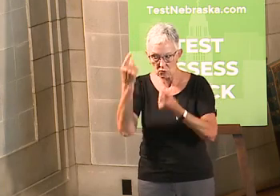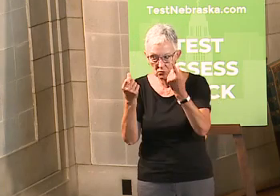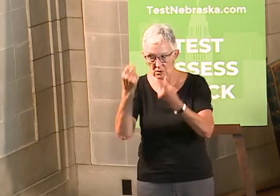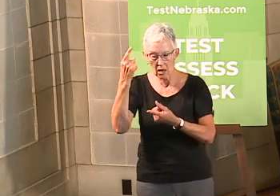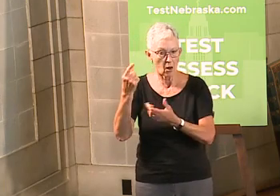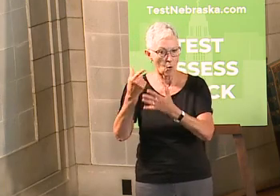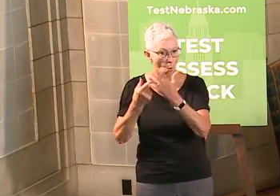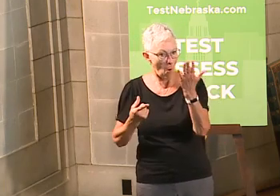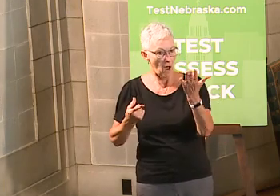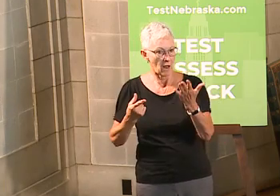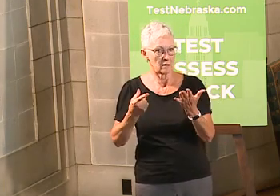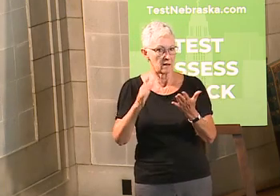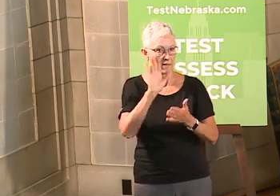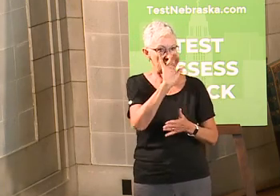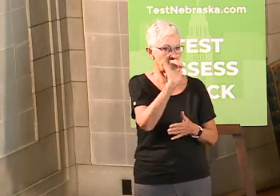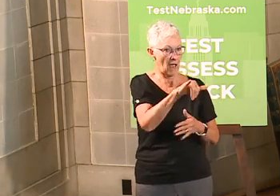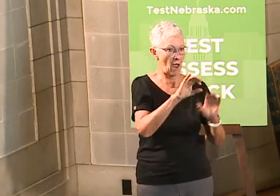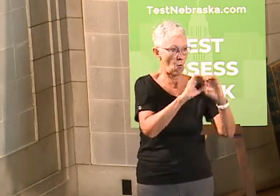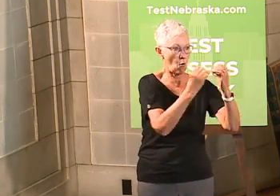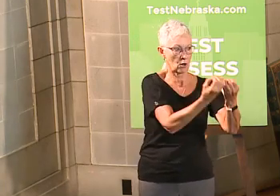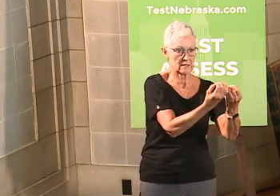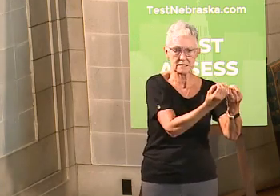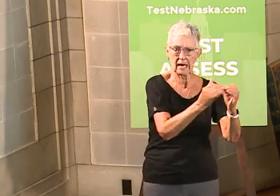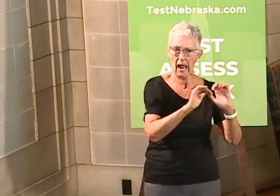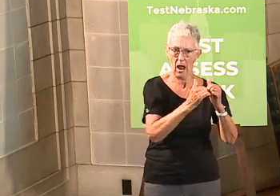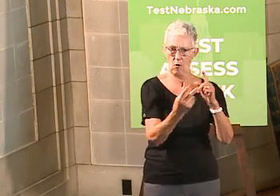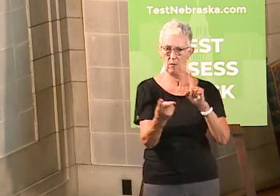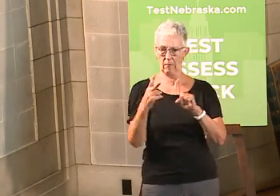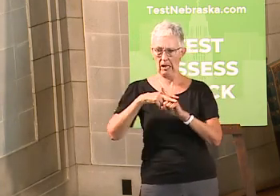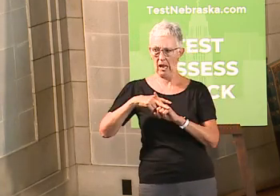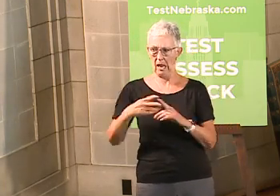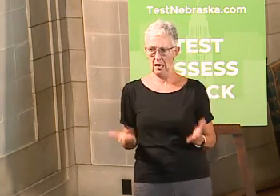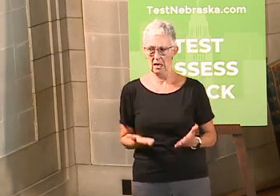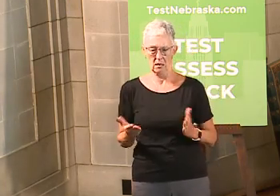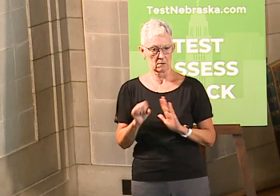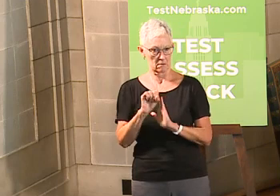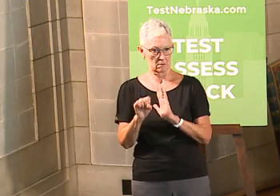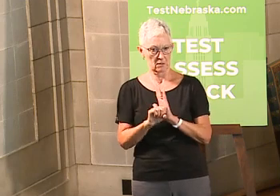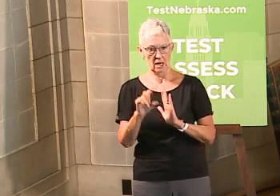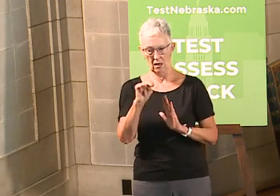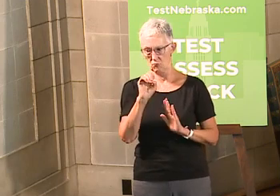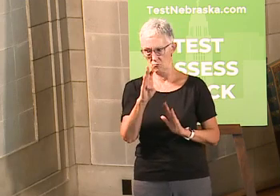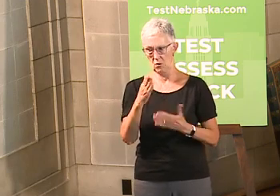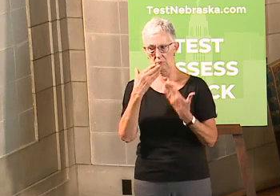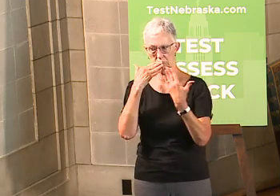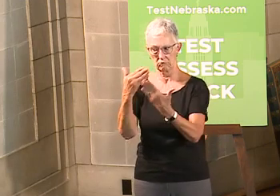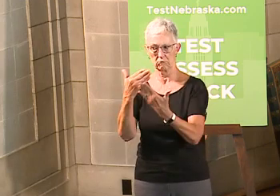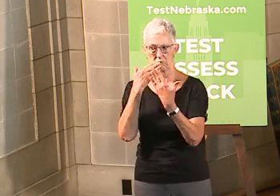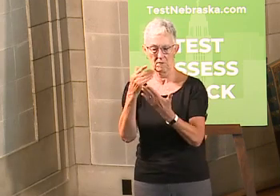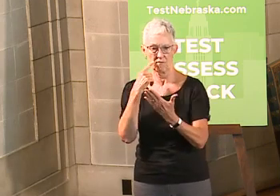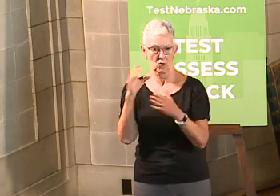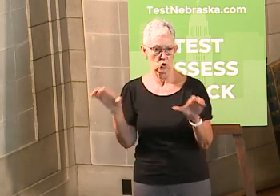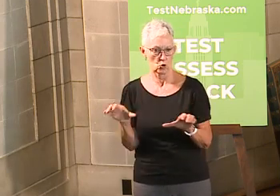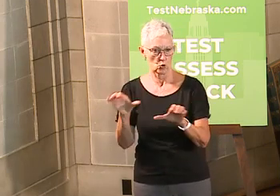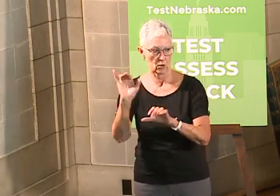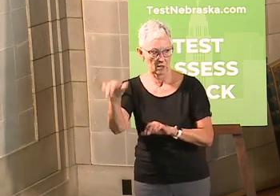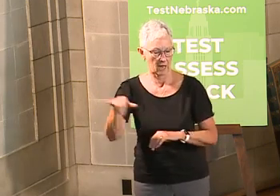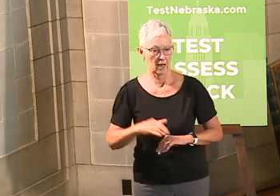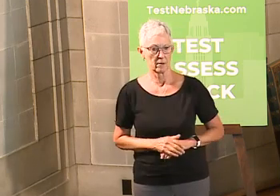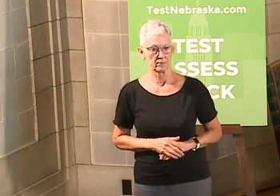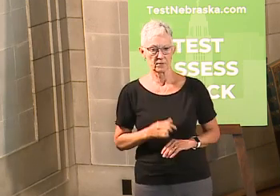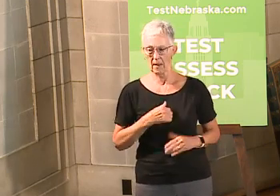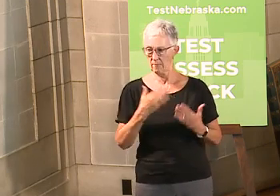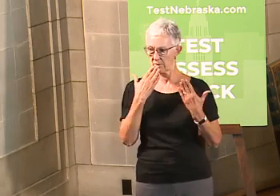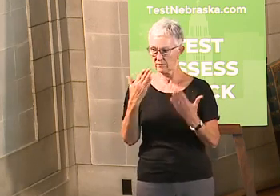making those D.C. initiatives relevant to Nebraska. Thank you very much for doing that. I'd also like to frankly thank the Dorsey family